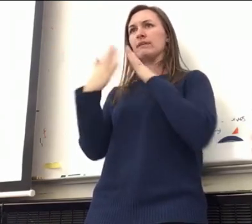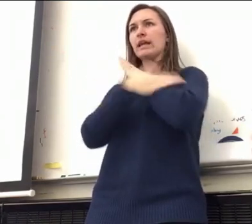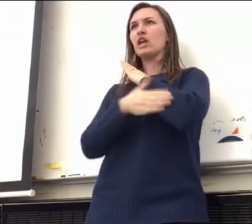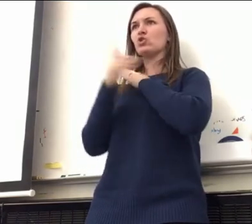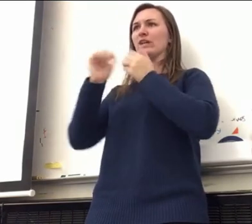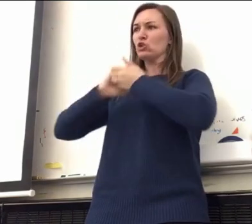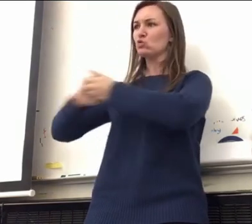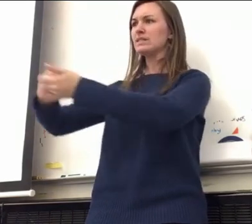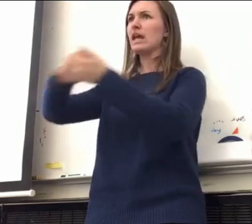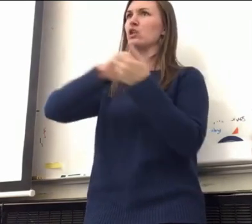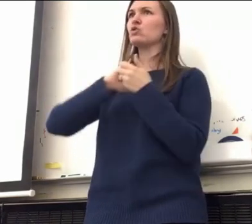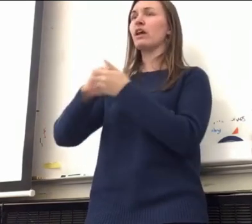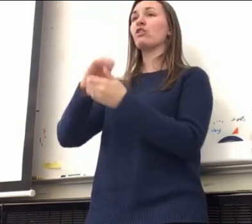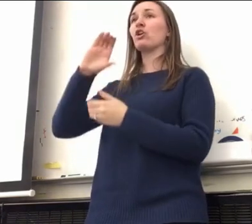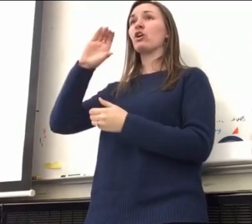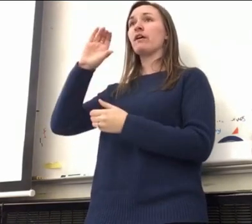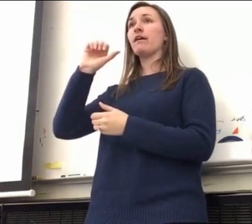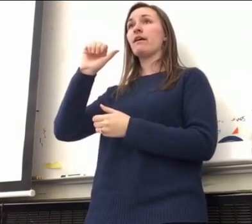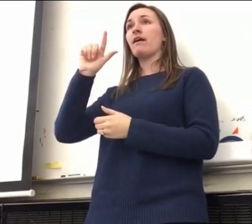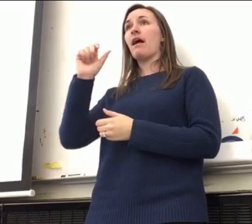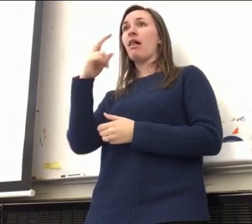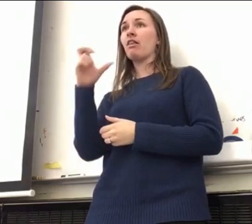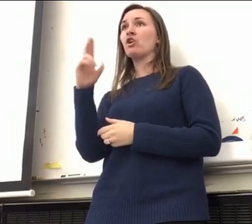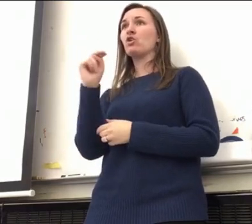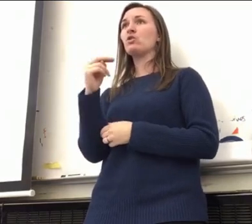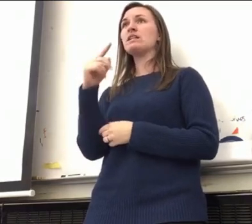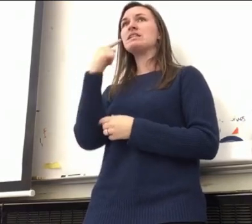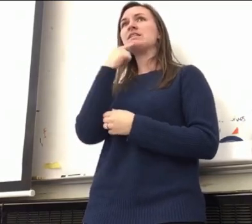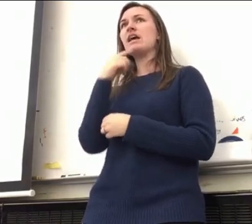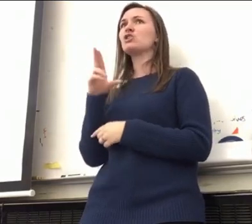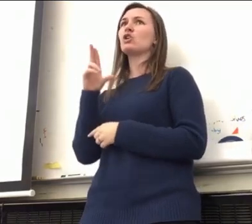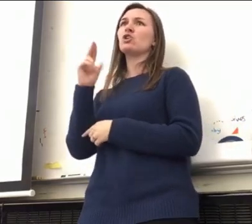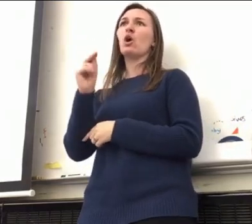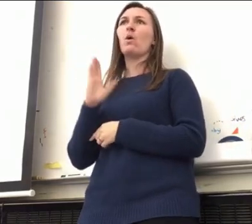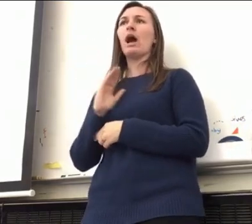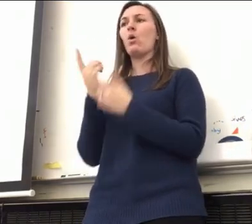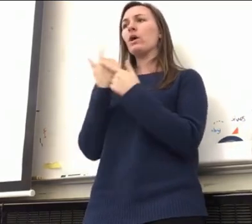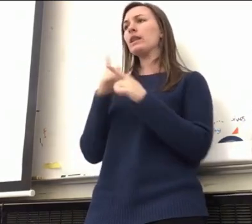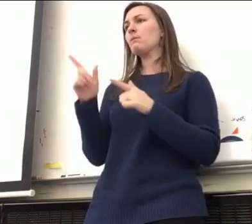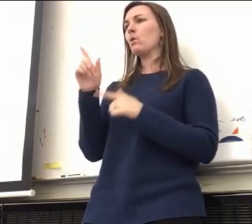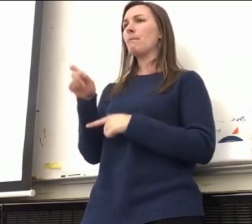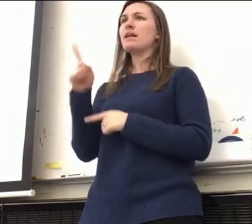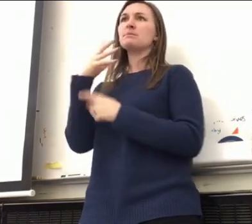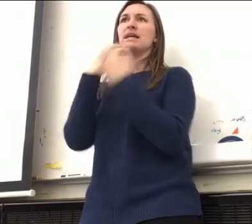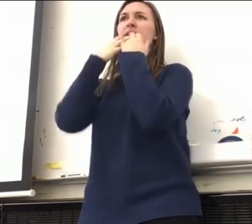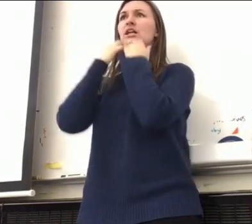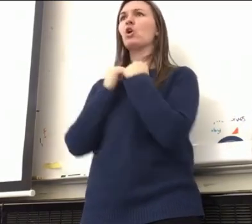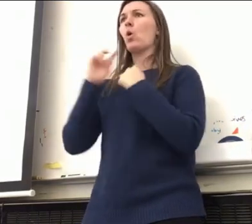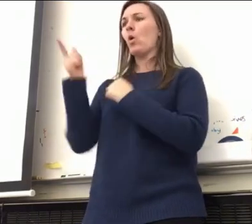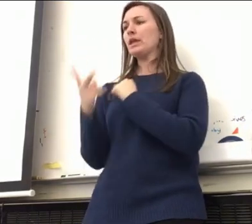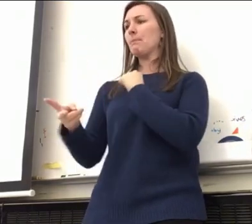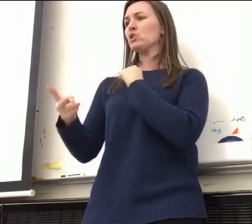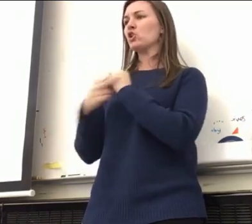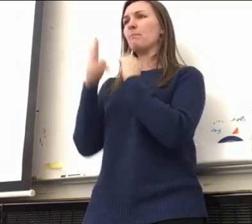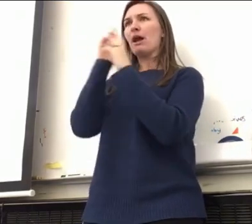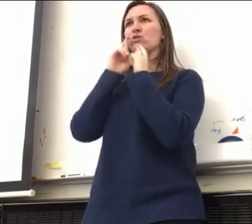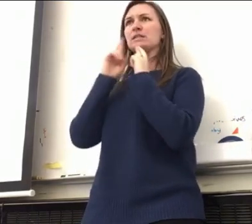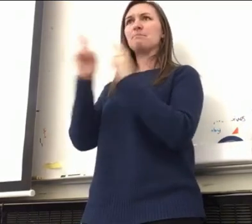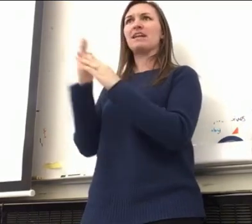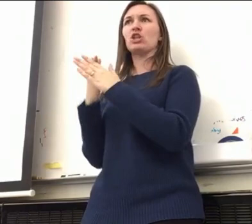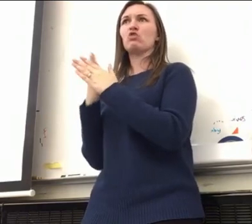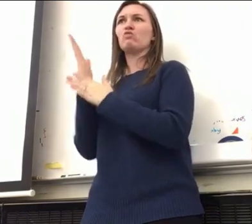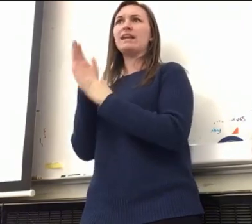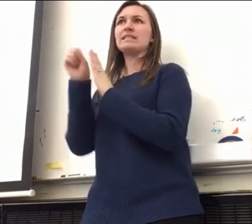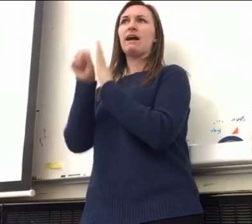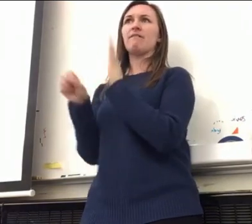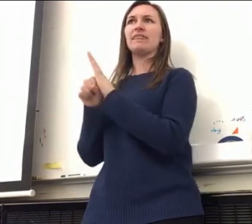Calhoun raises his glass and says, "The union next to our liberty, the most dear, may we always remember that it can only be preserved by respecting the rights of the